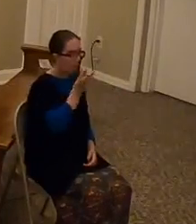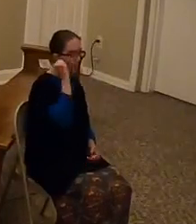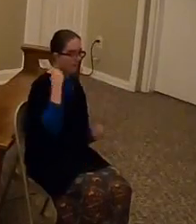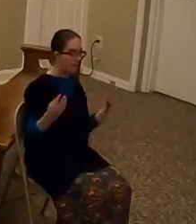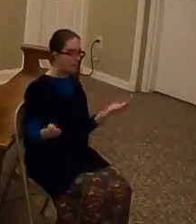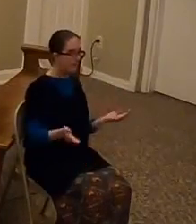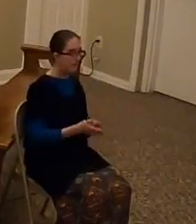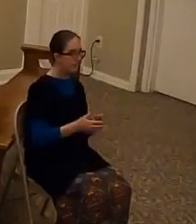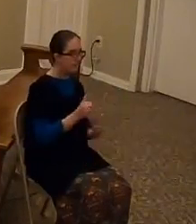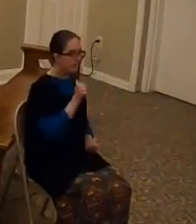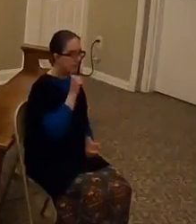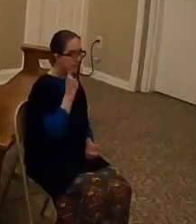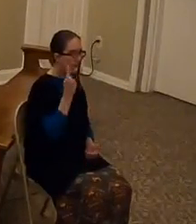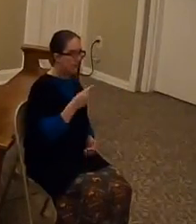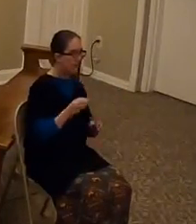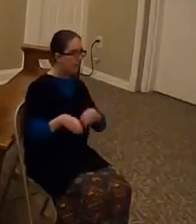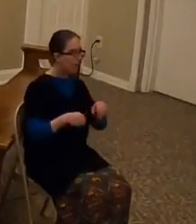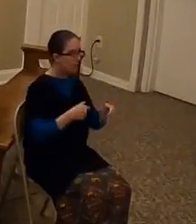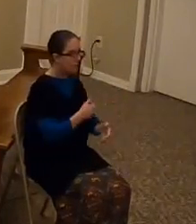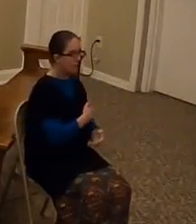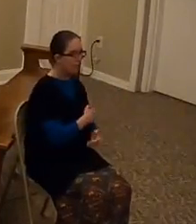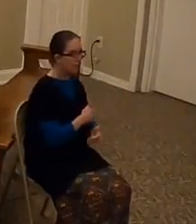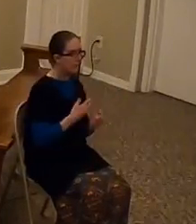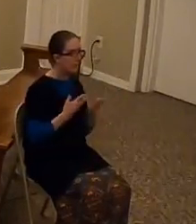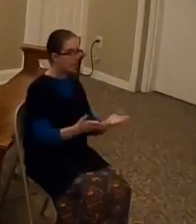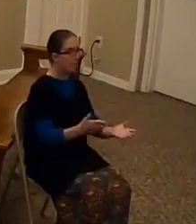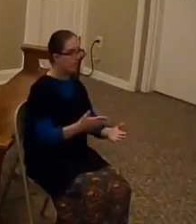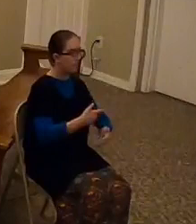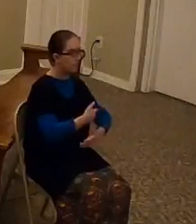here was not only doing drugs, he was selling drugs.